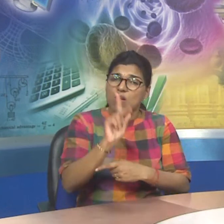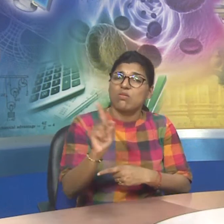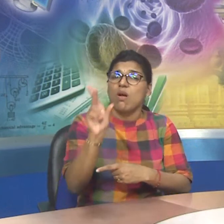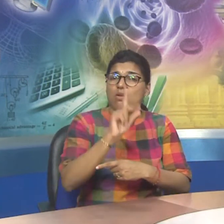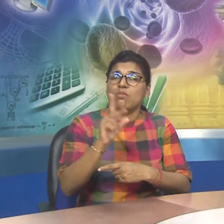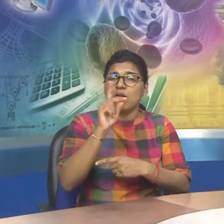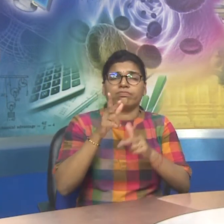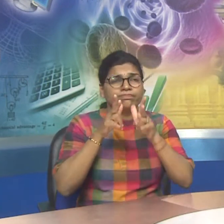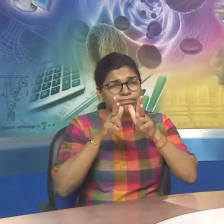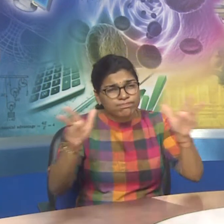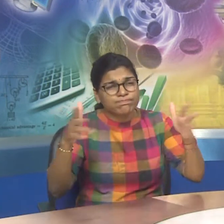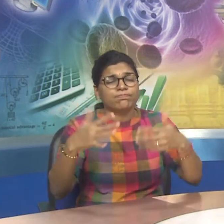Repeats.